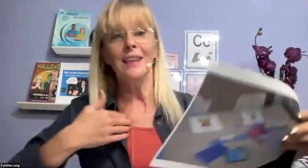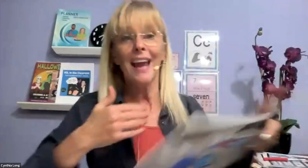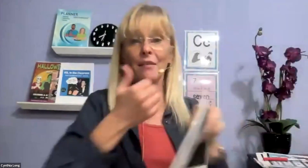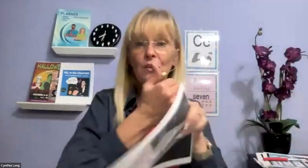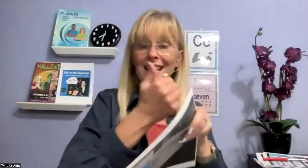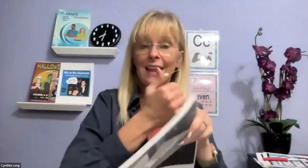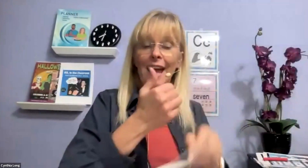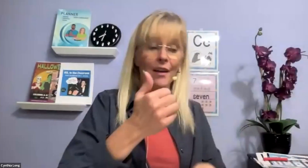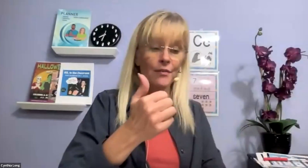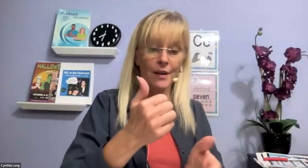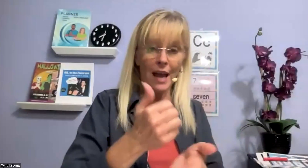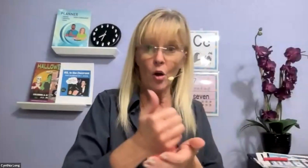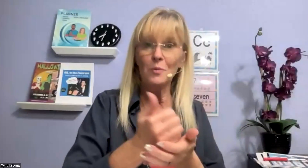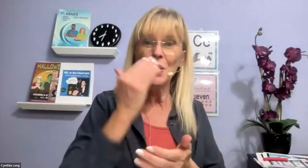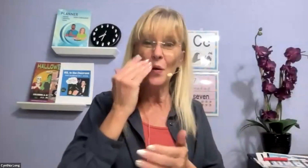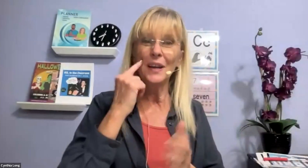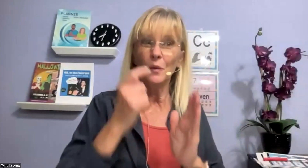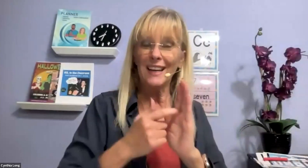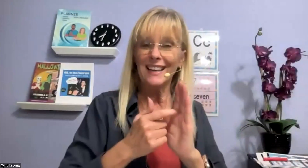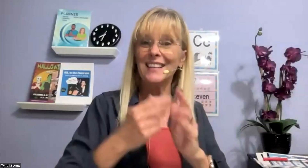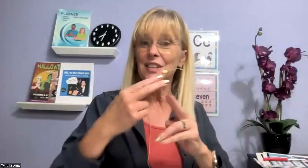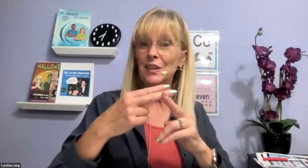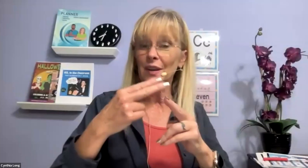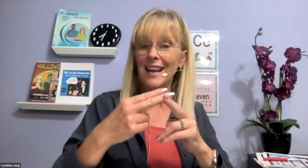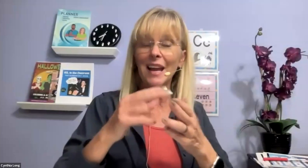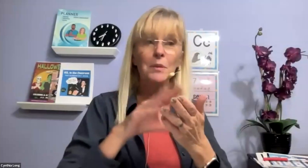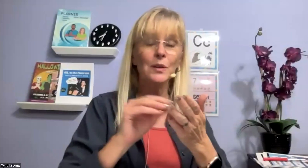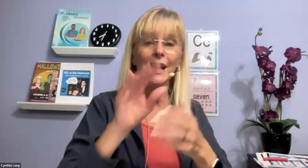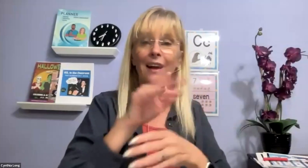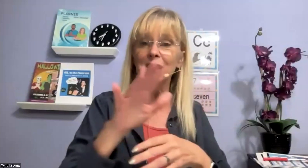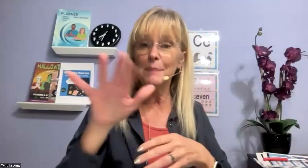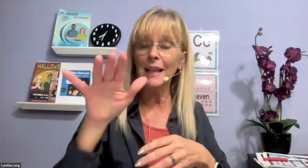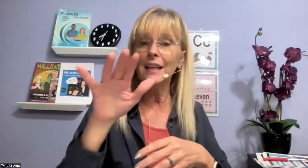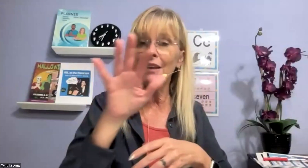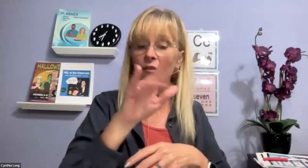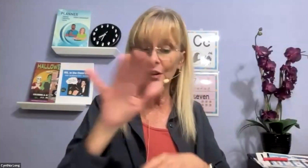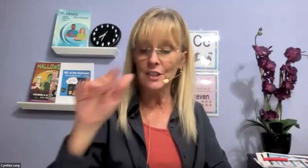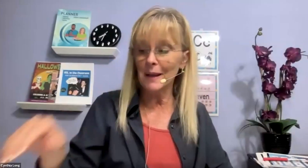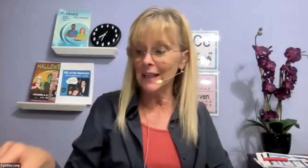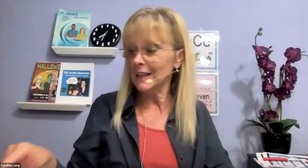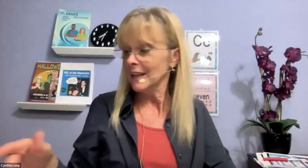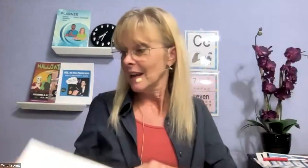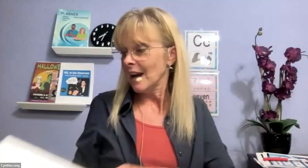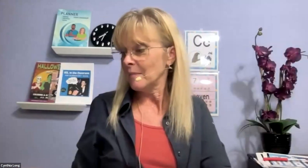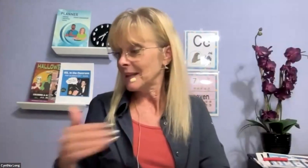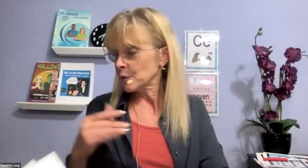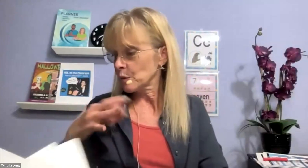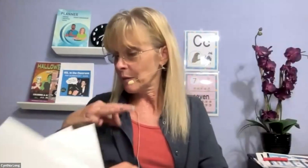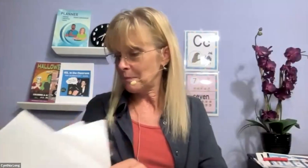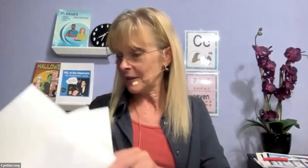they have help knowing and recognizing their name, learning how to spell it, and finger spelling. That's a real